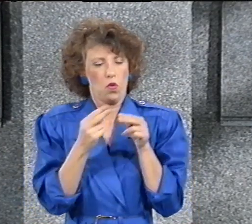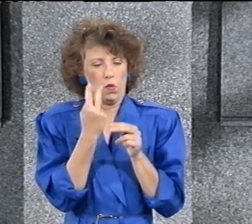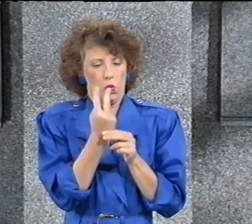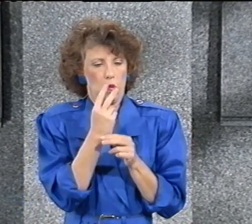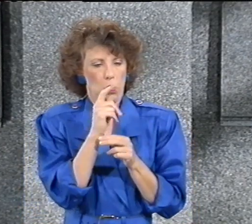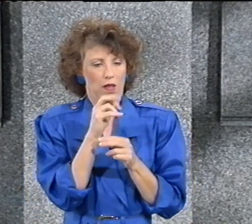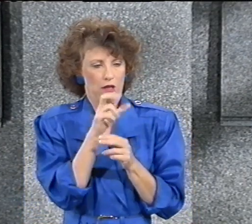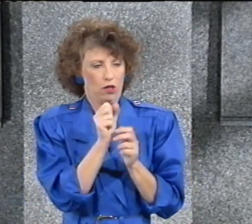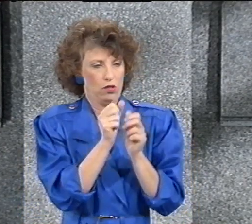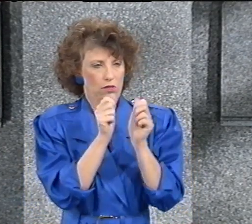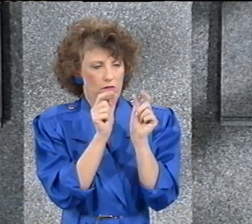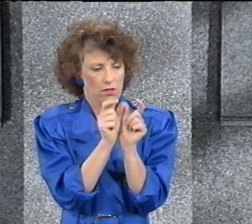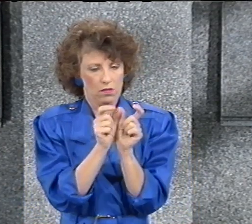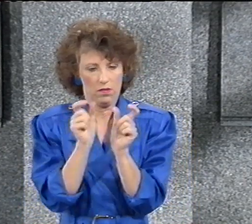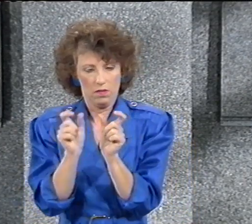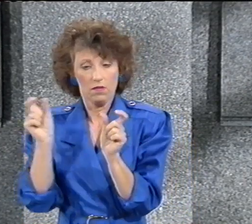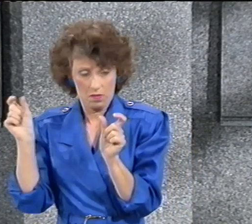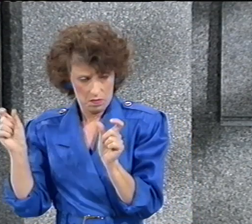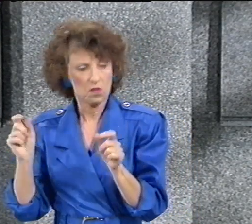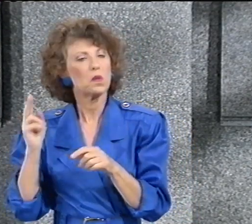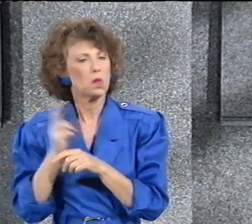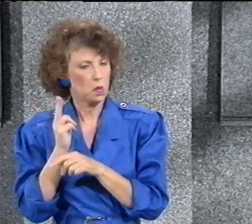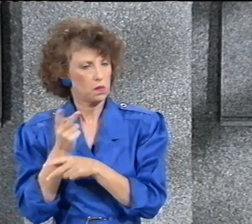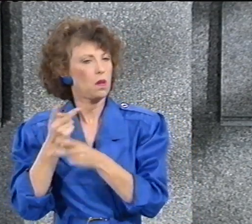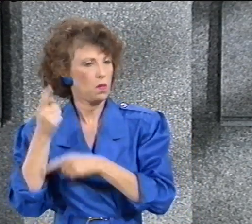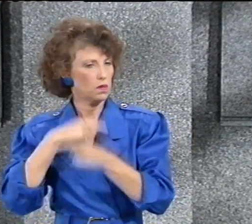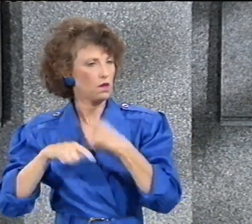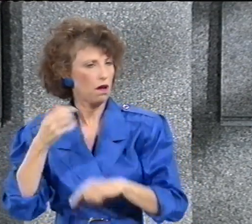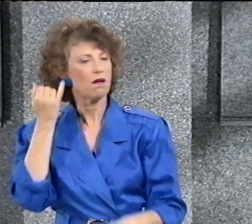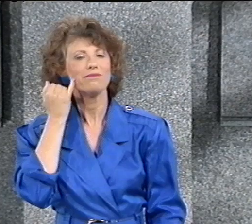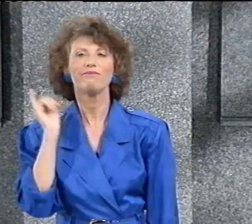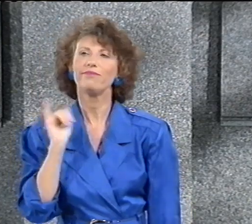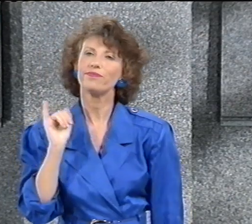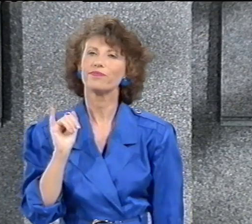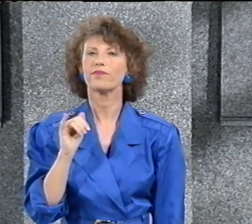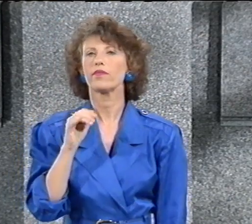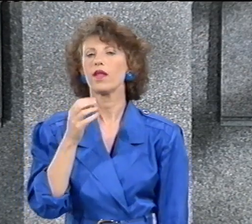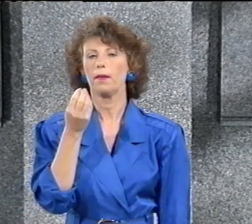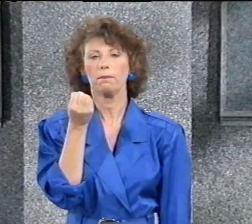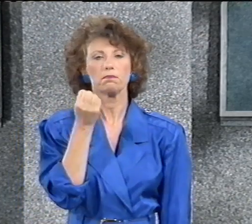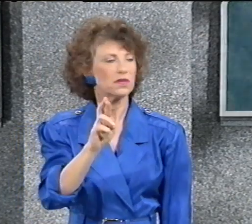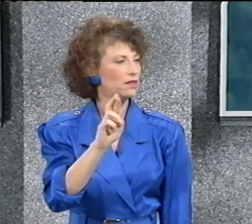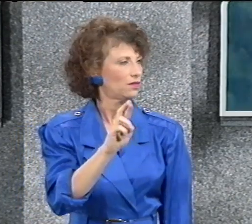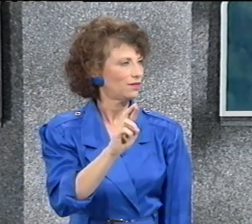Sometimes we use loan signs for titles, common abbreviations, and short words.